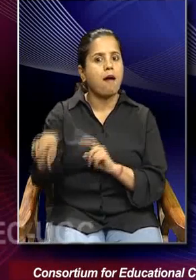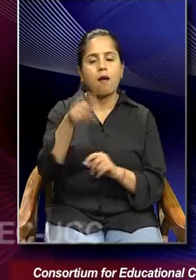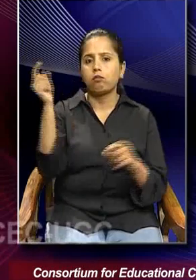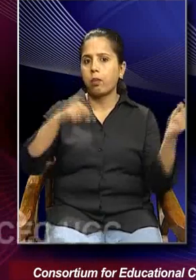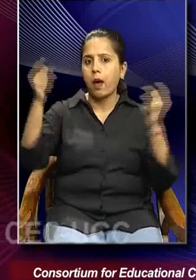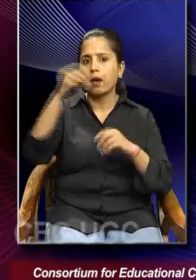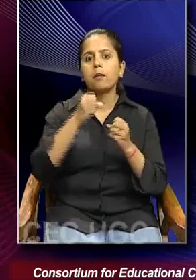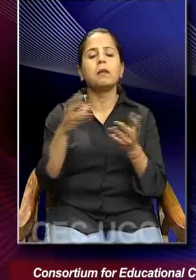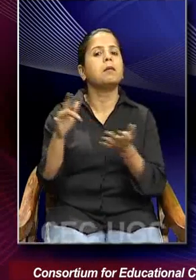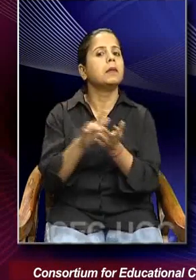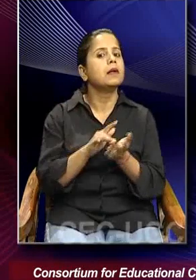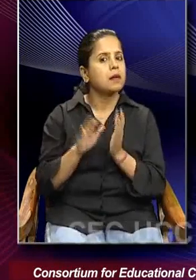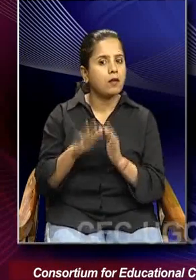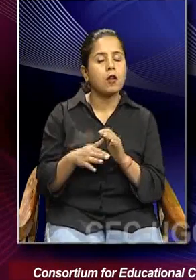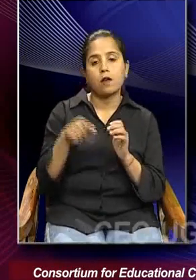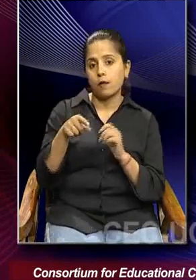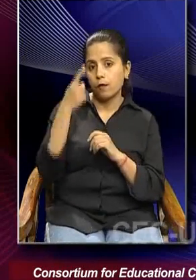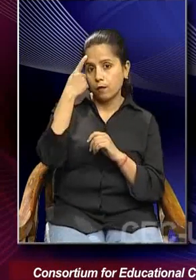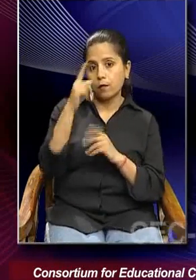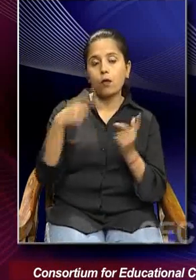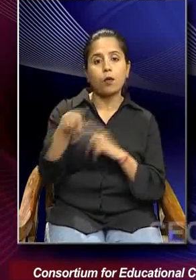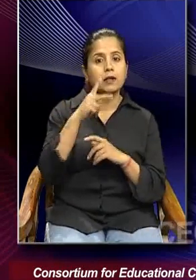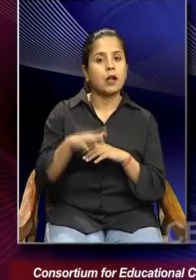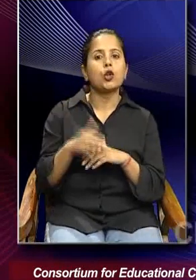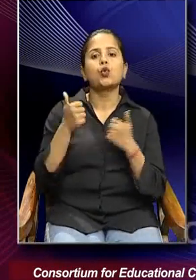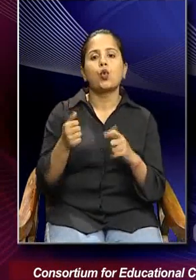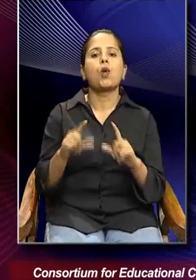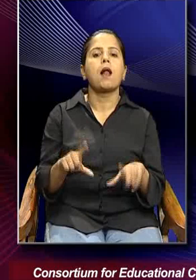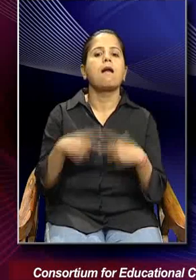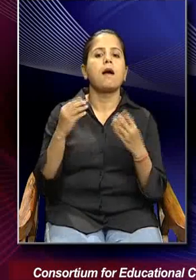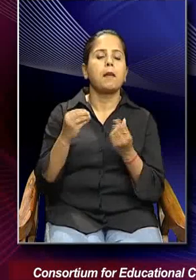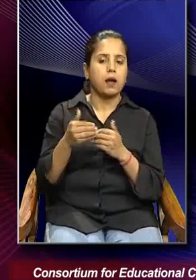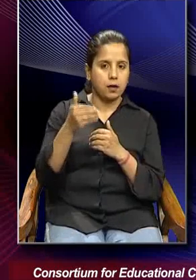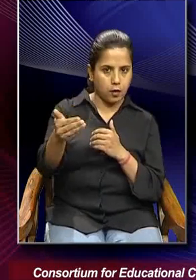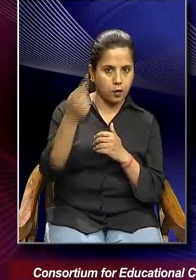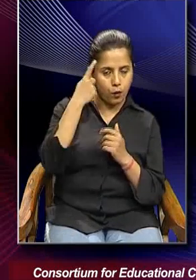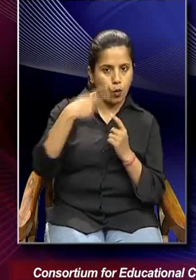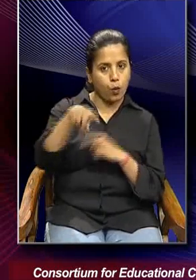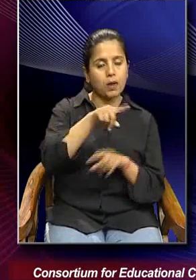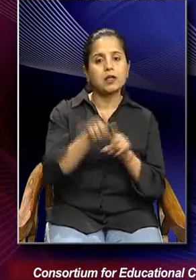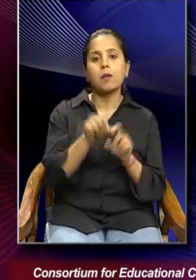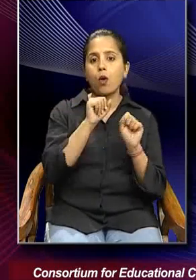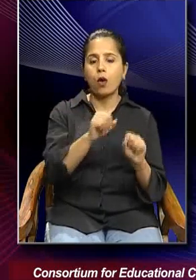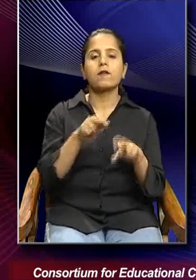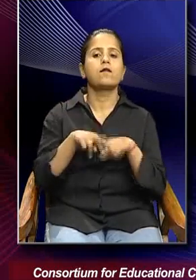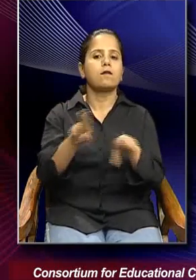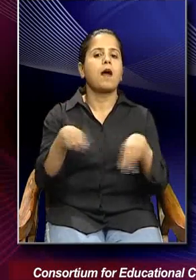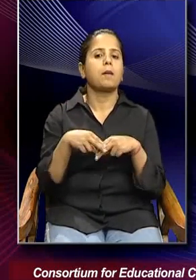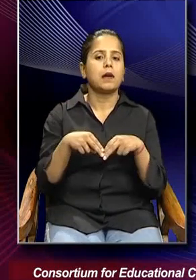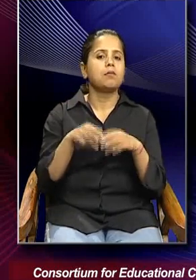the city center, largely for making a good life for themselves and a good life for their family